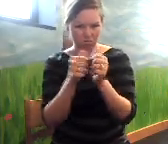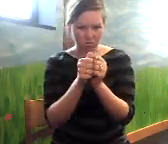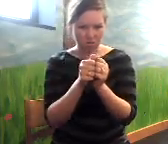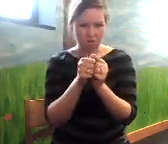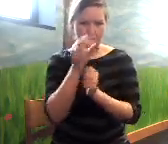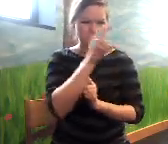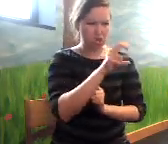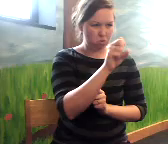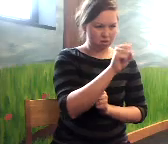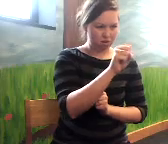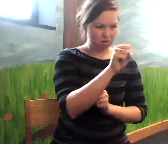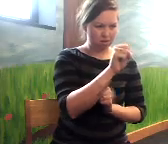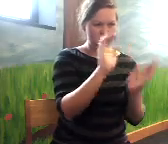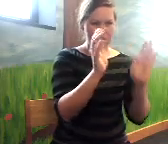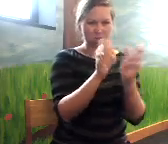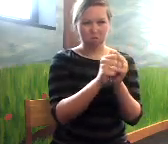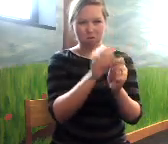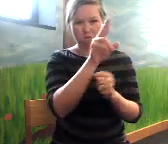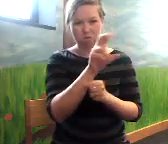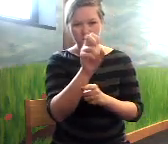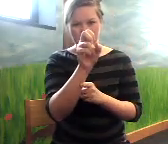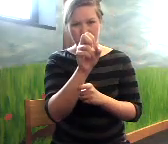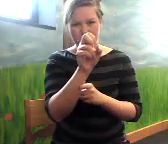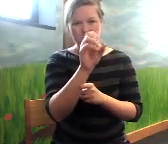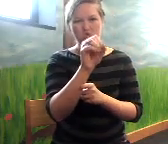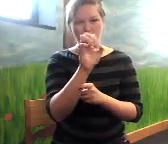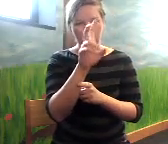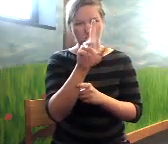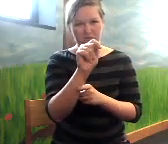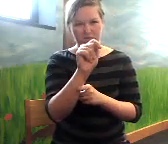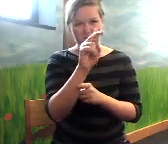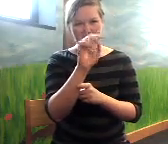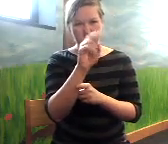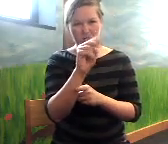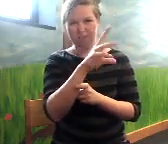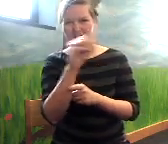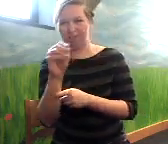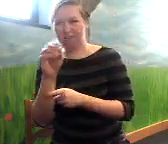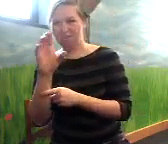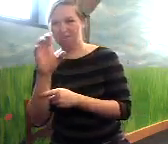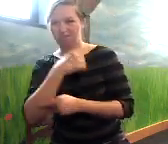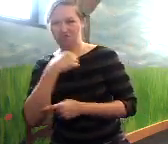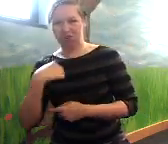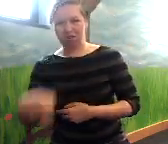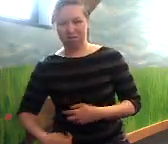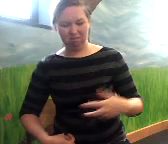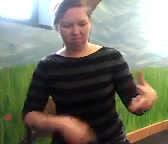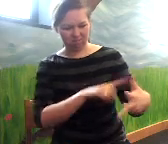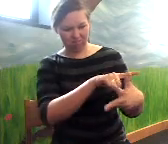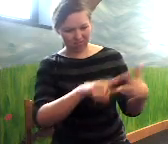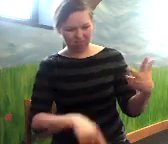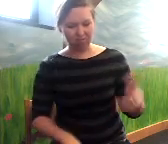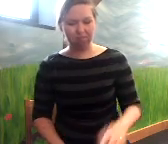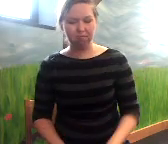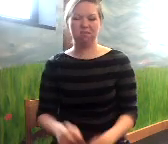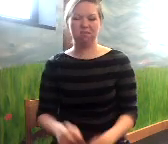And the second concept here, this prism, that's related to that, is that when you, like for example, that Ho Chi Minh,